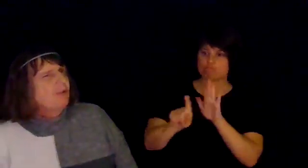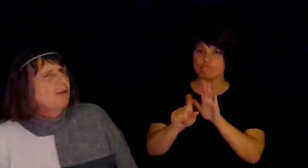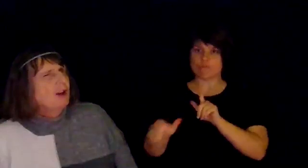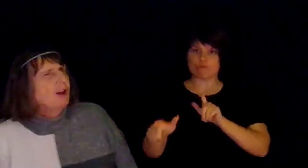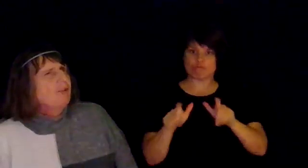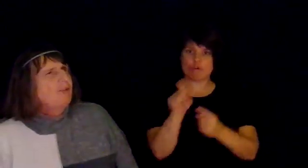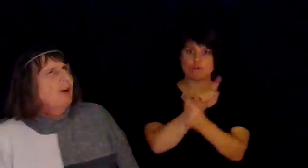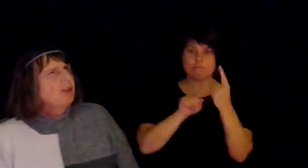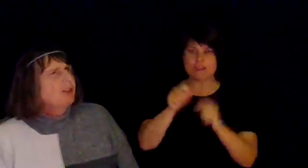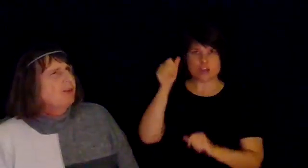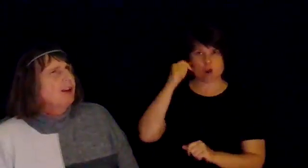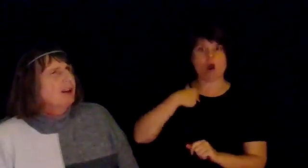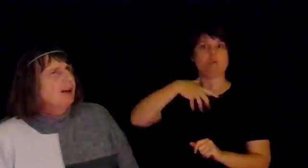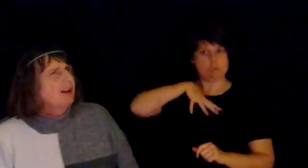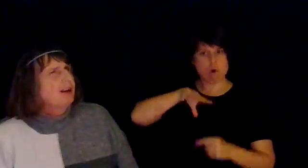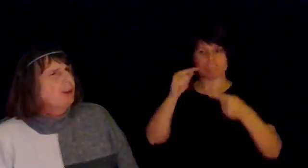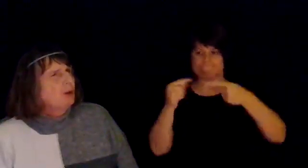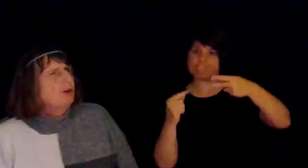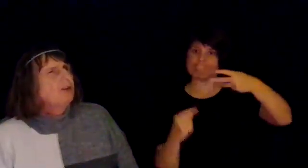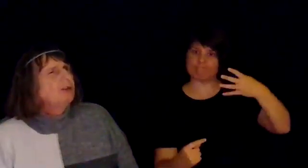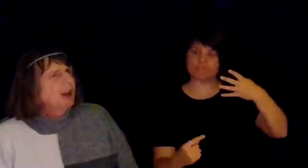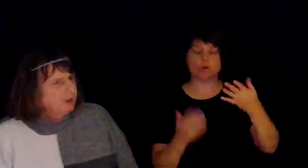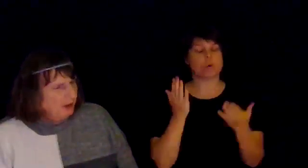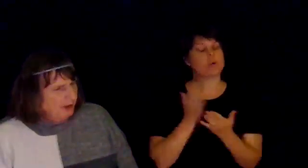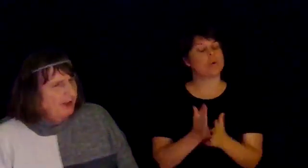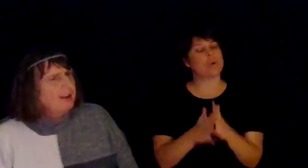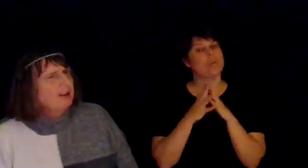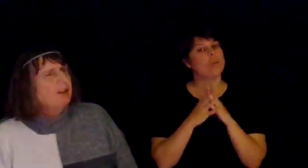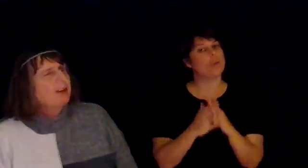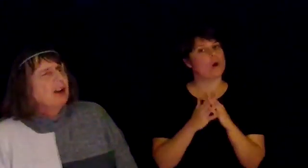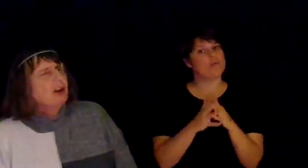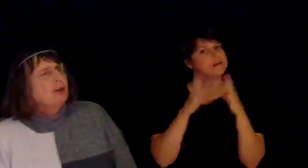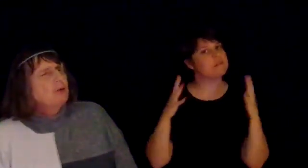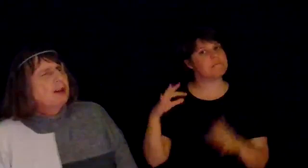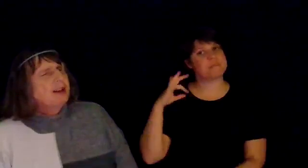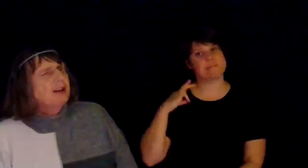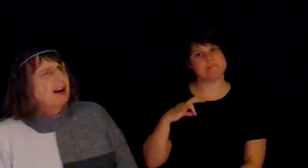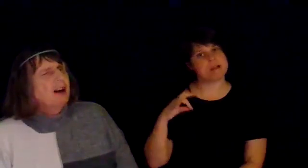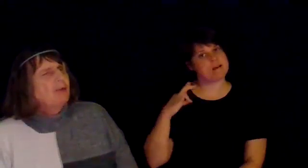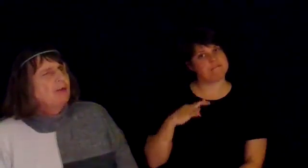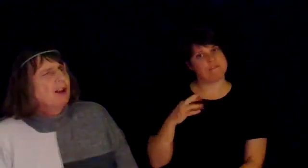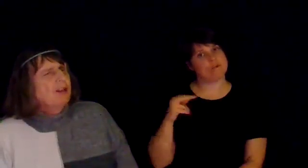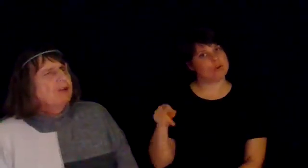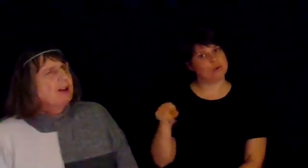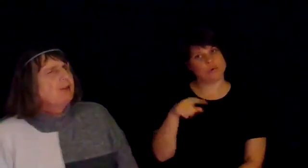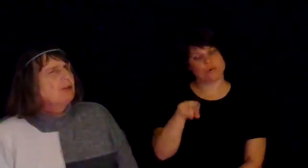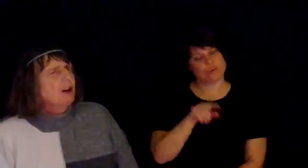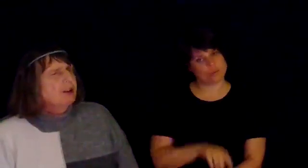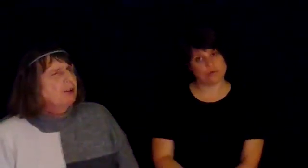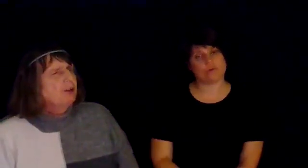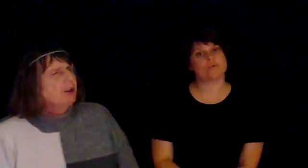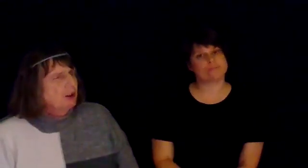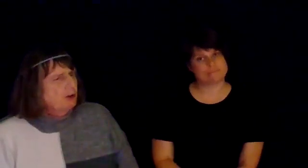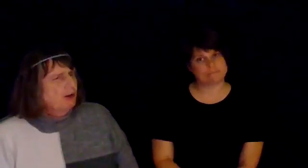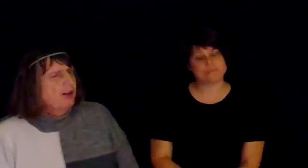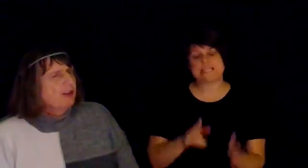big positive in your favour. That is, you really, they really